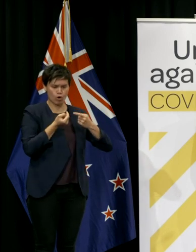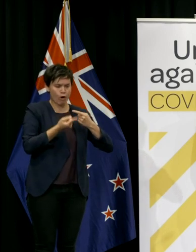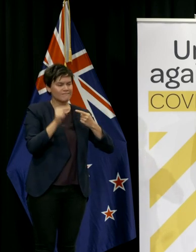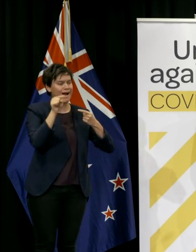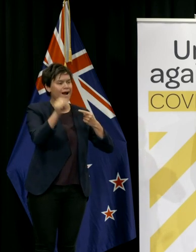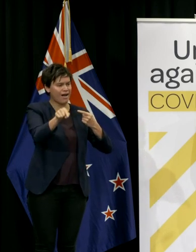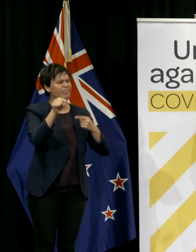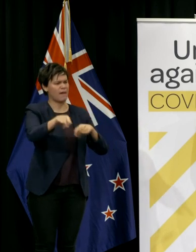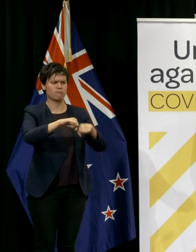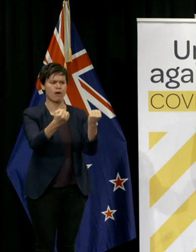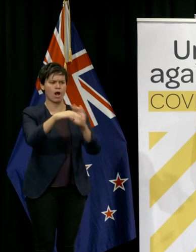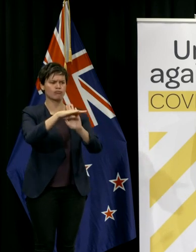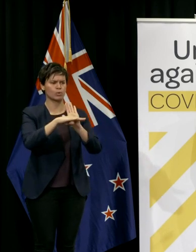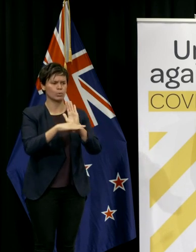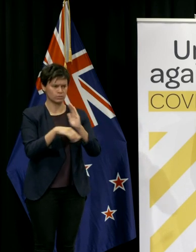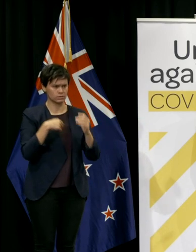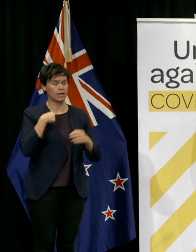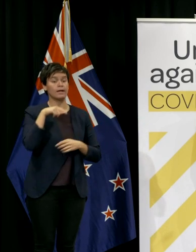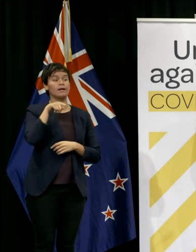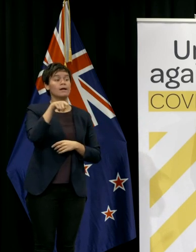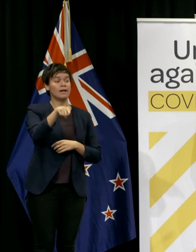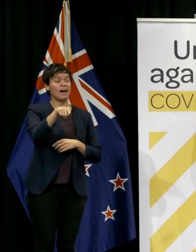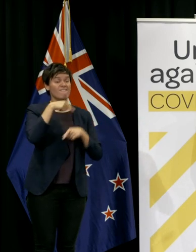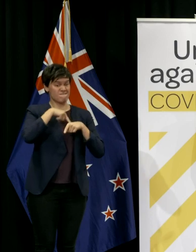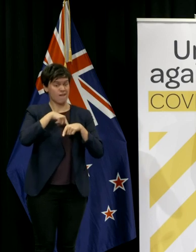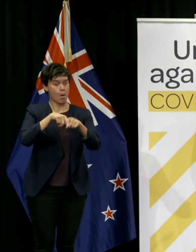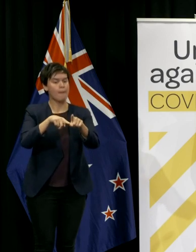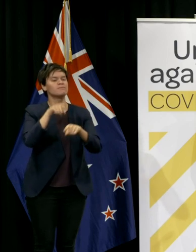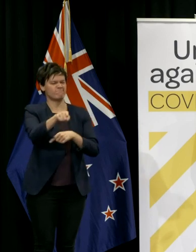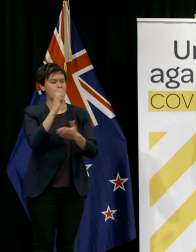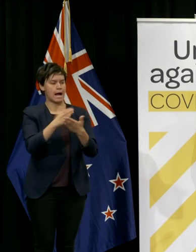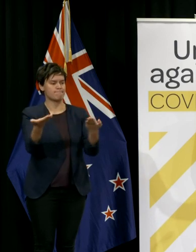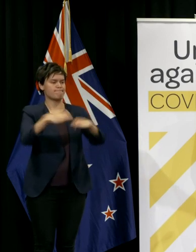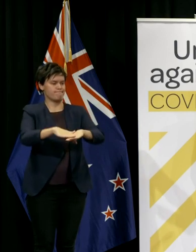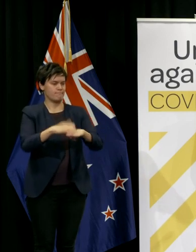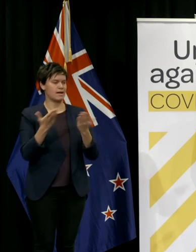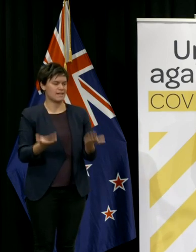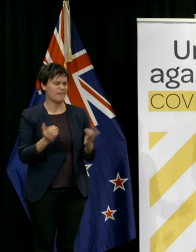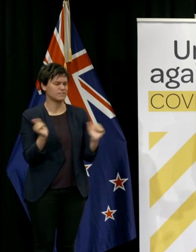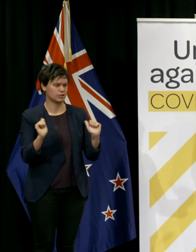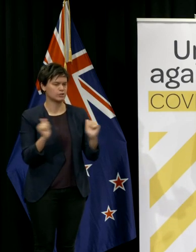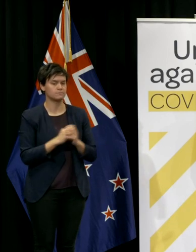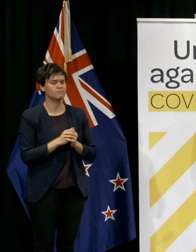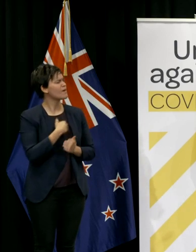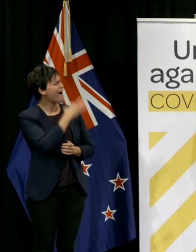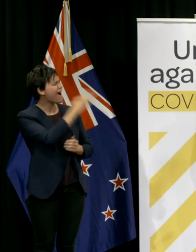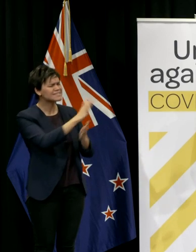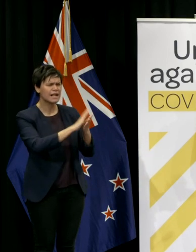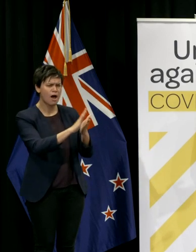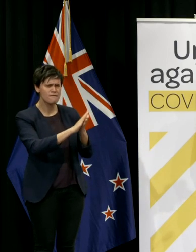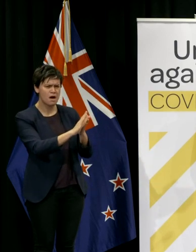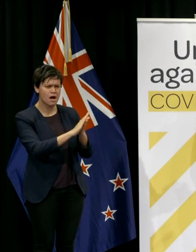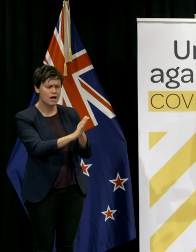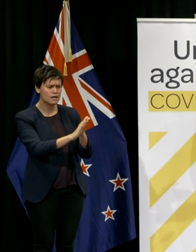longer suffering under that illusion. Can we have a very straight and direct clarification